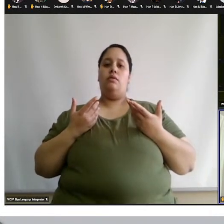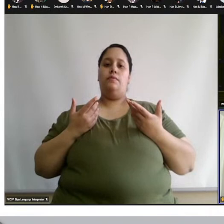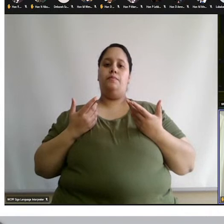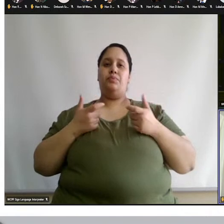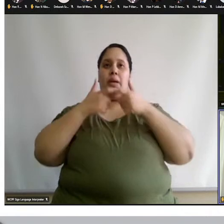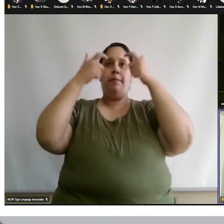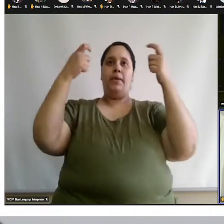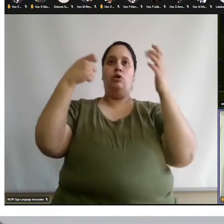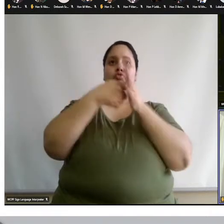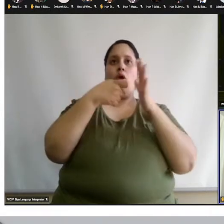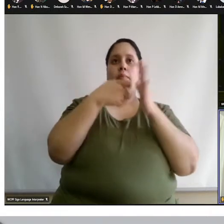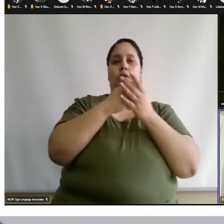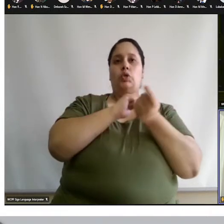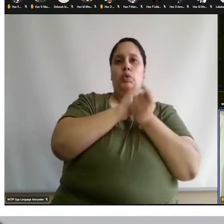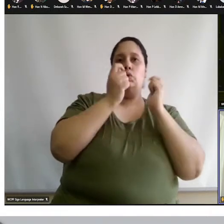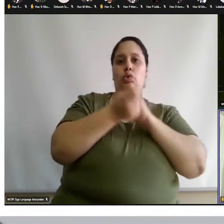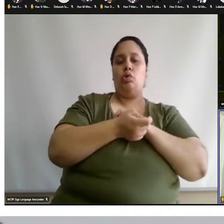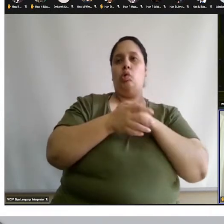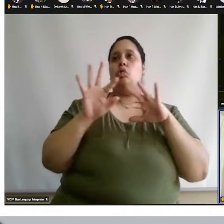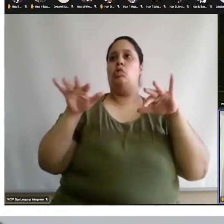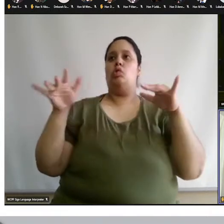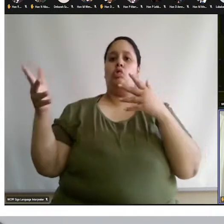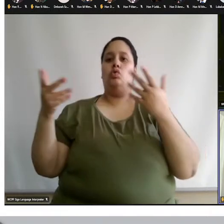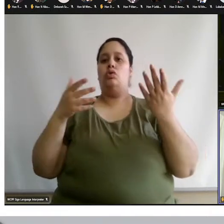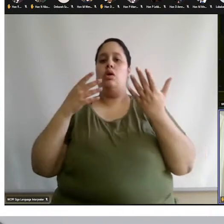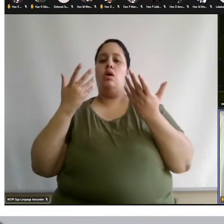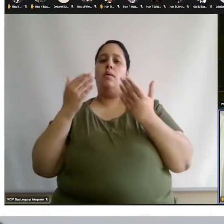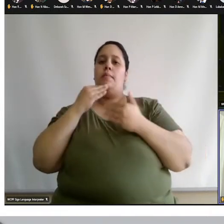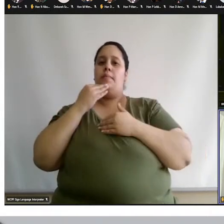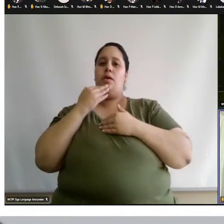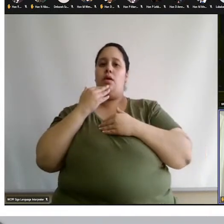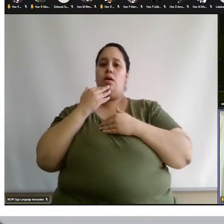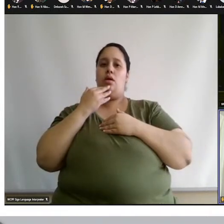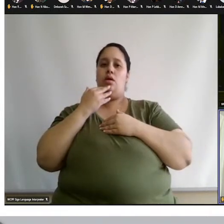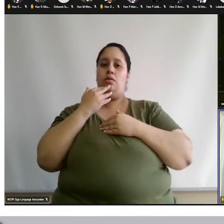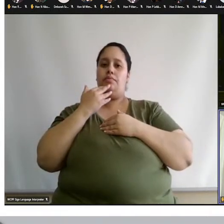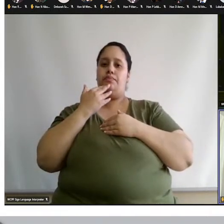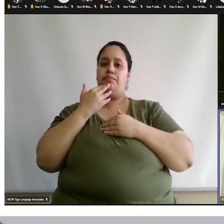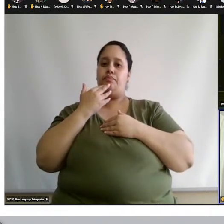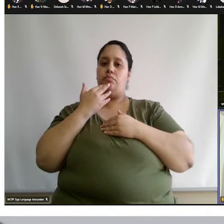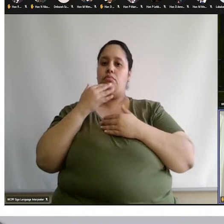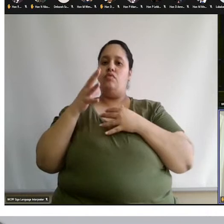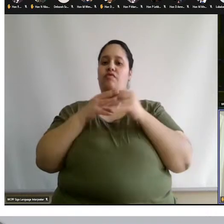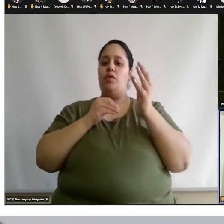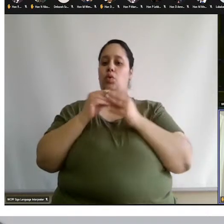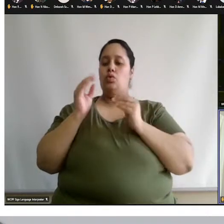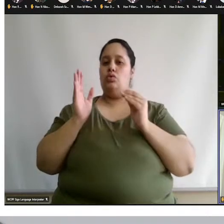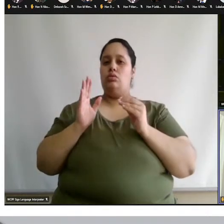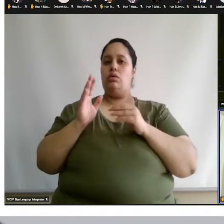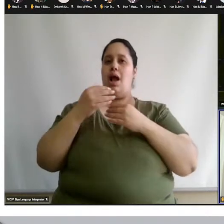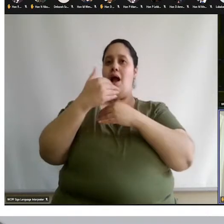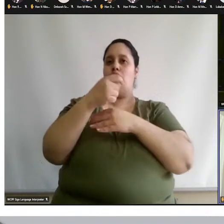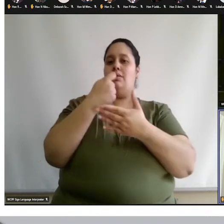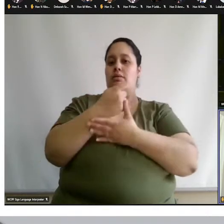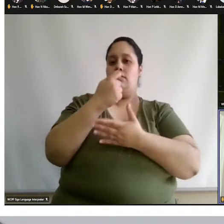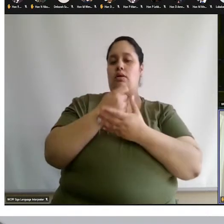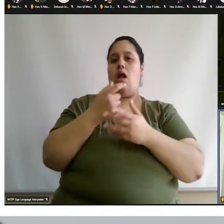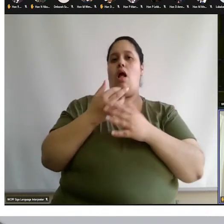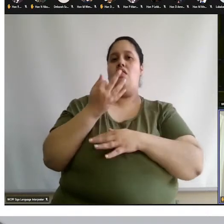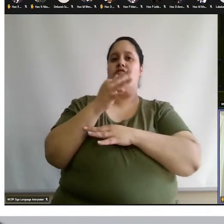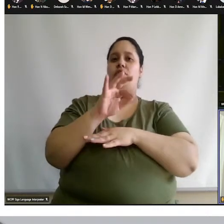our butchers, our off sales, our fruit stalls, our fish